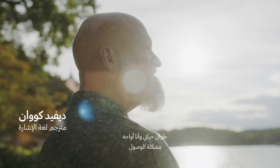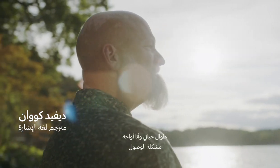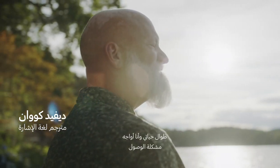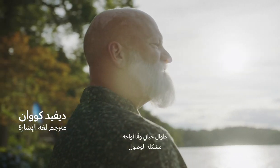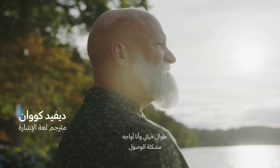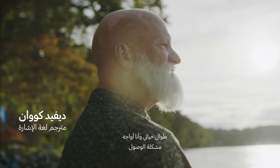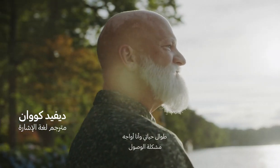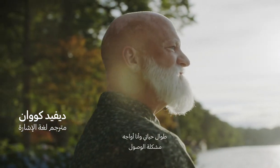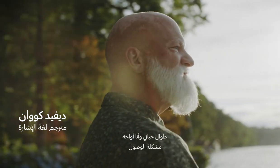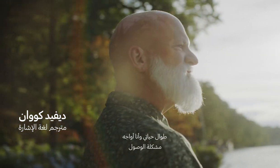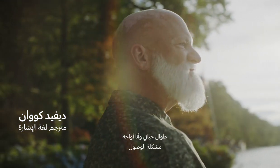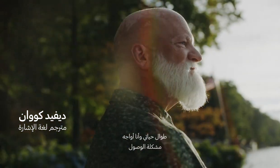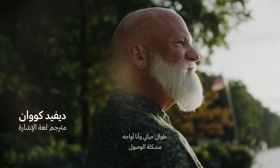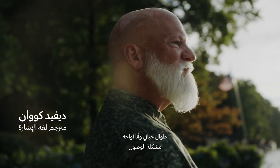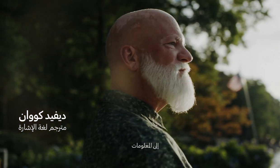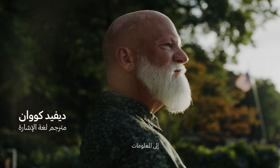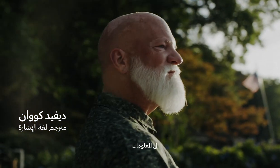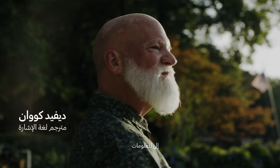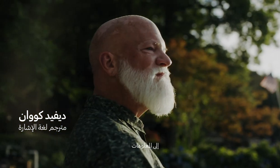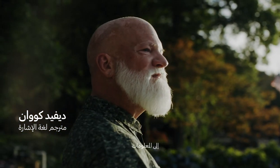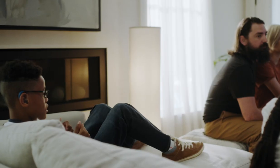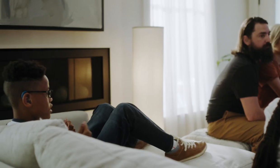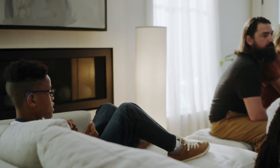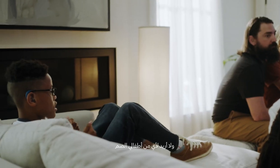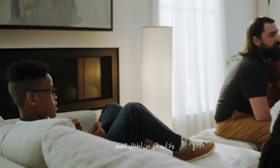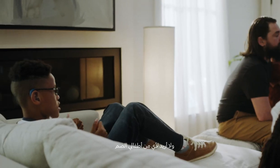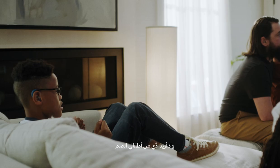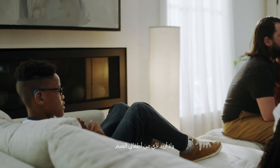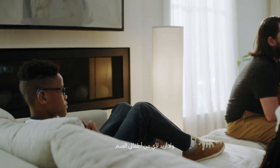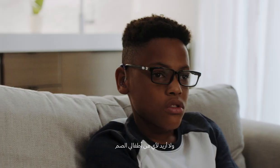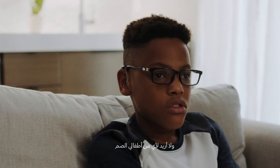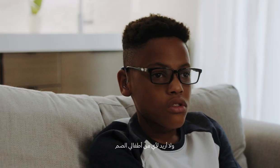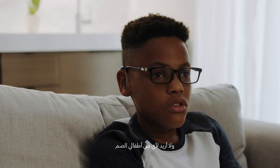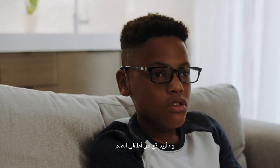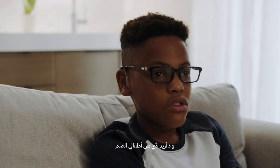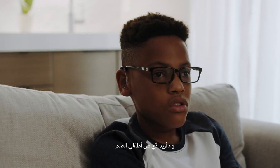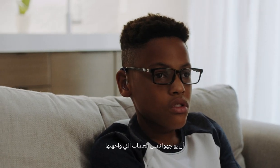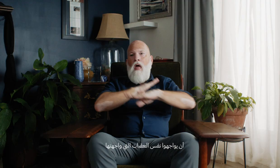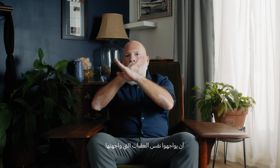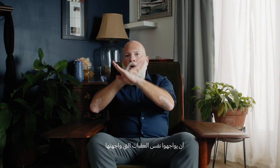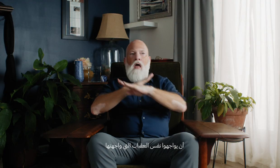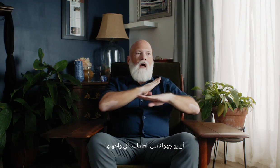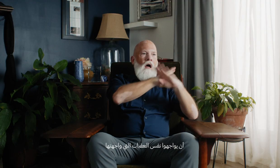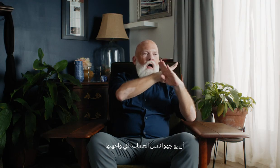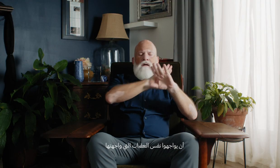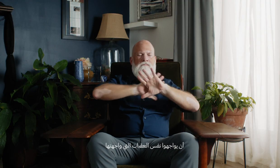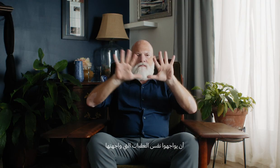Growing up, I didn't see a lot of accessibility to information. I don't want to see any deaf children facing the same kinds of barriers that I faced. I